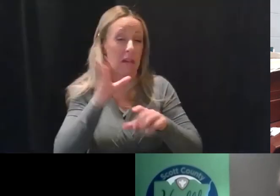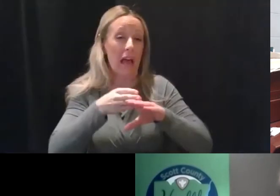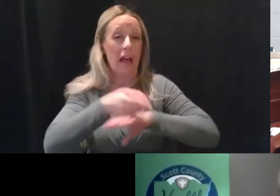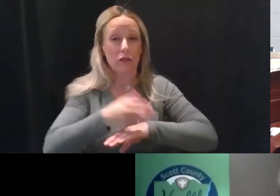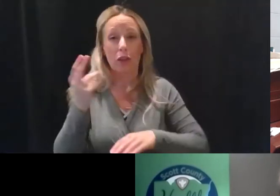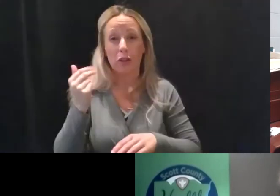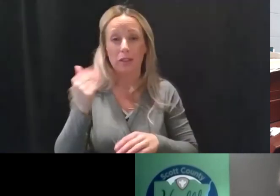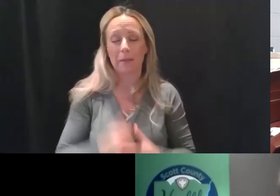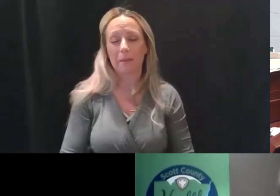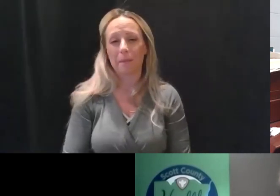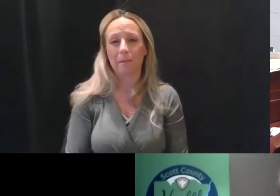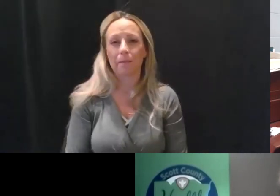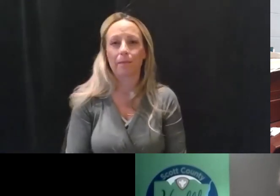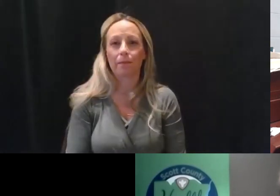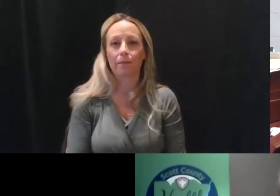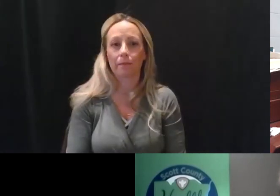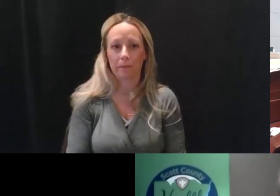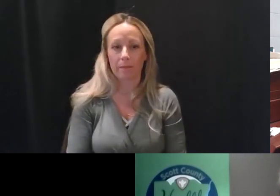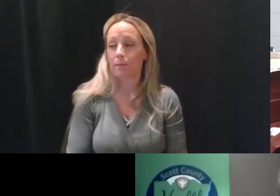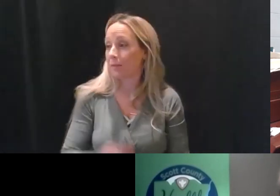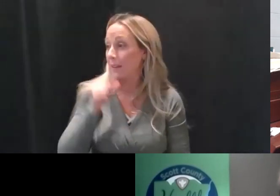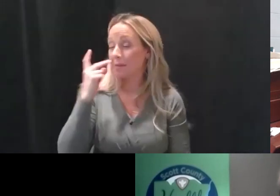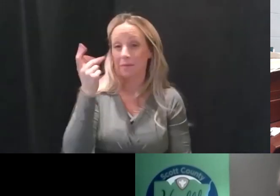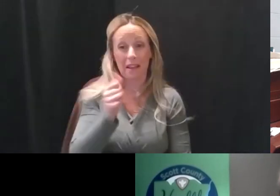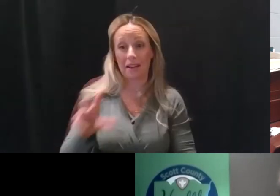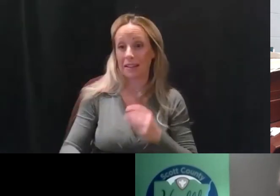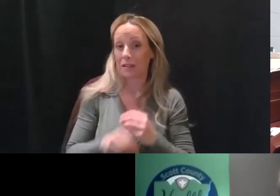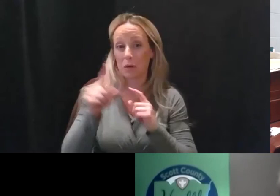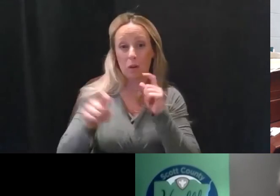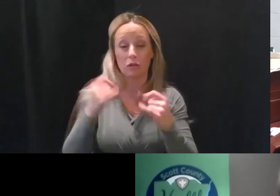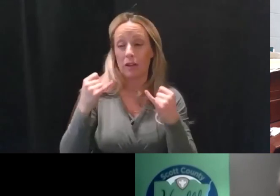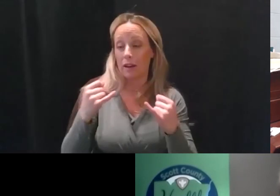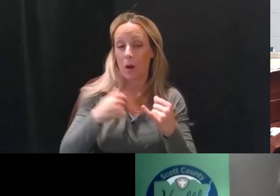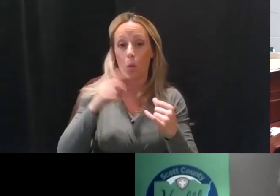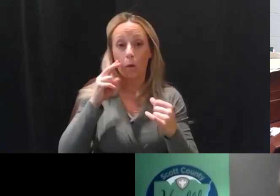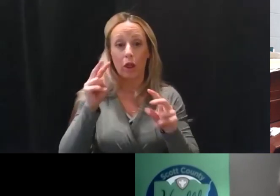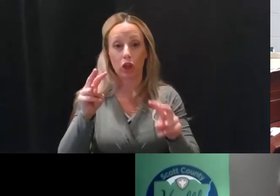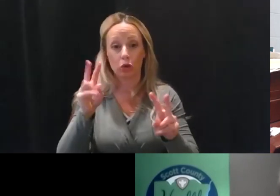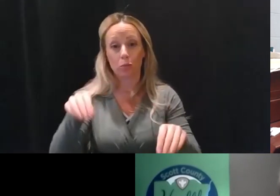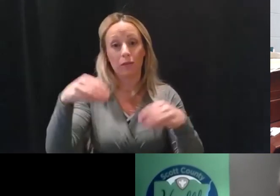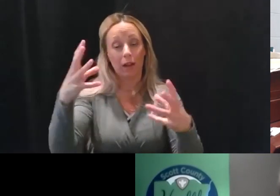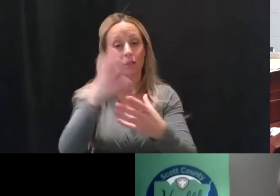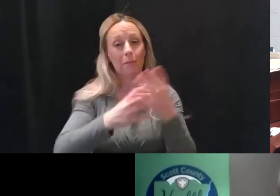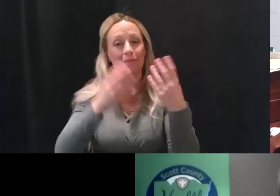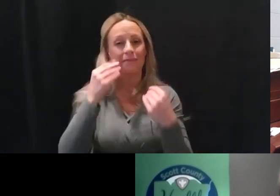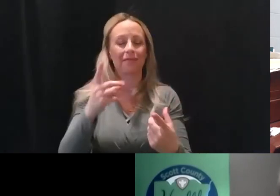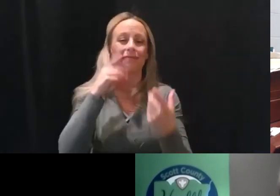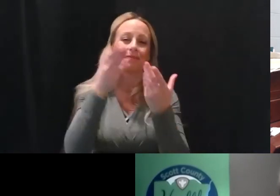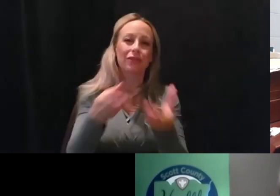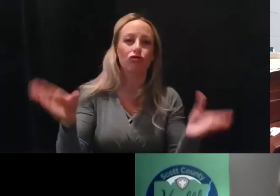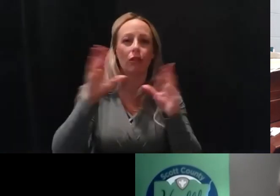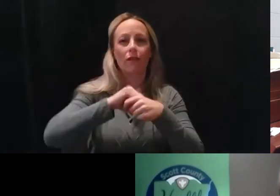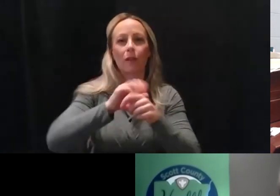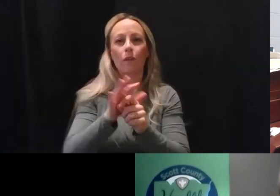Okay. Don't see any additional questions at this time. We do look to provide some information on just general